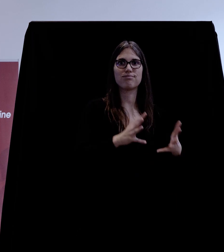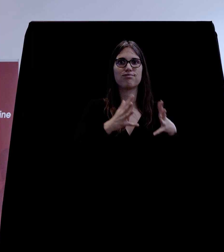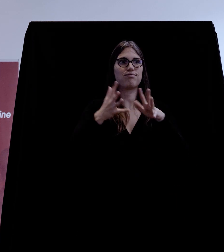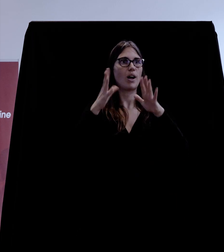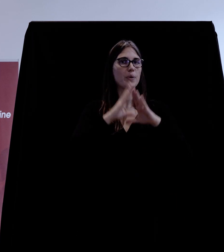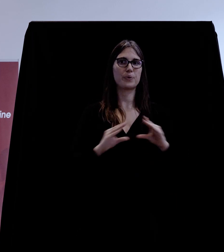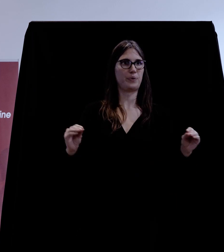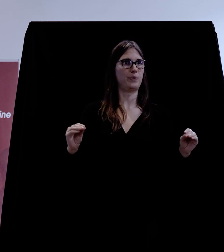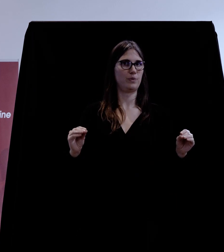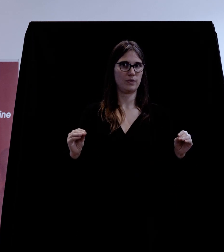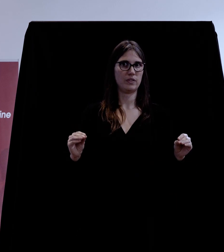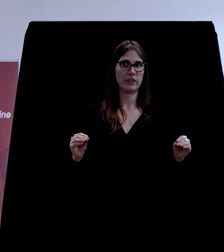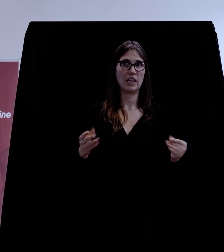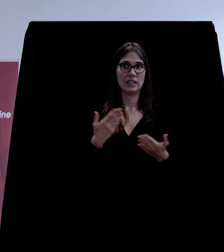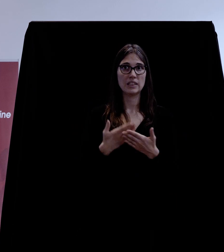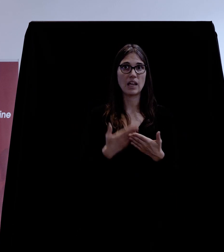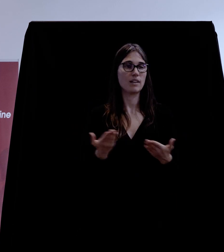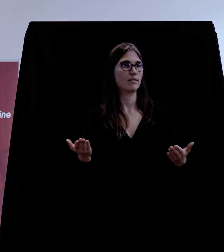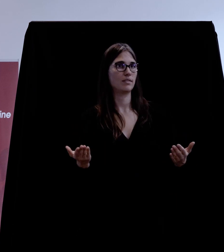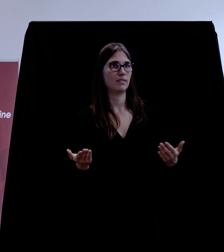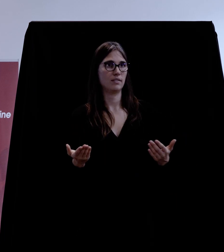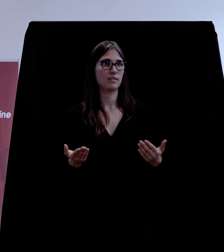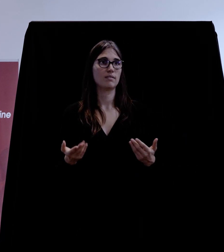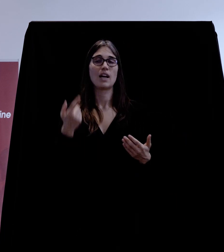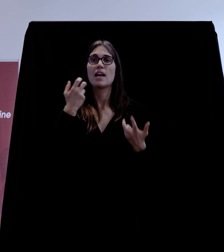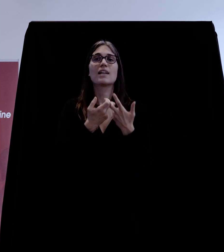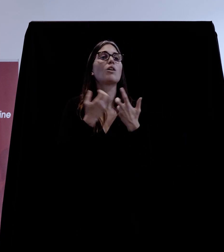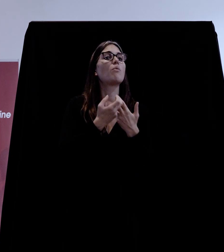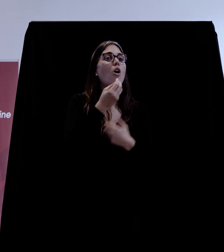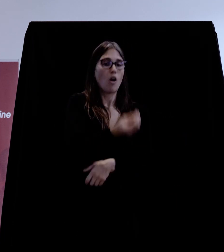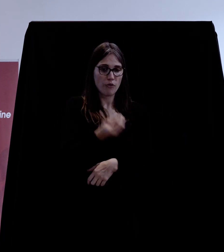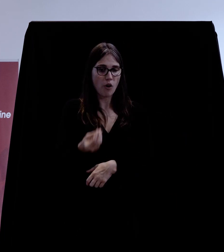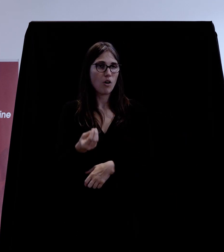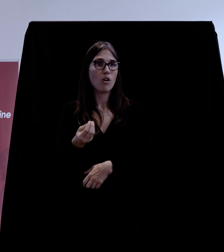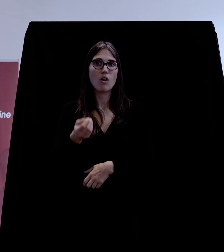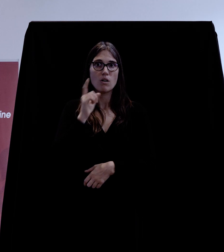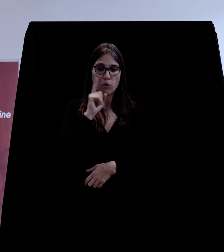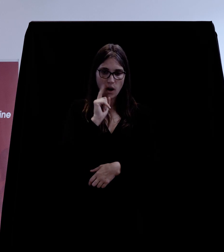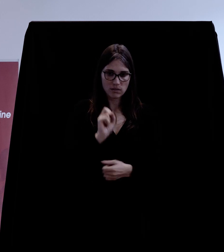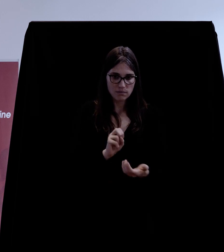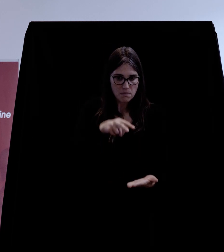to, right? With vestibular disaster that they have, they should not be able to walk.